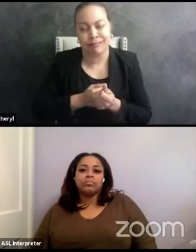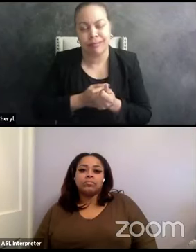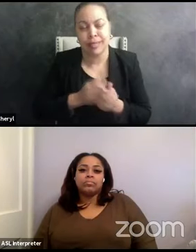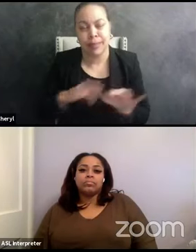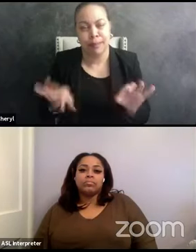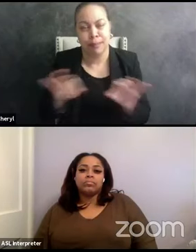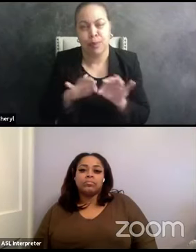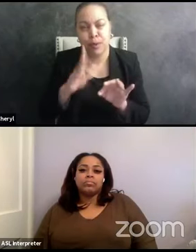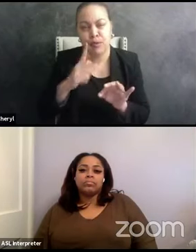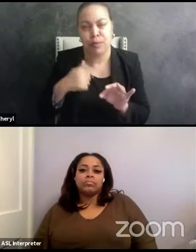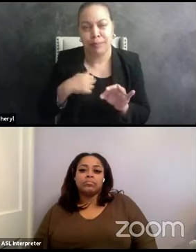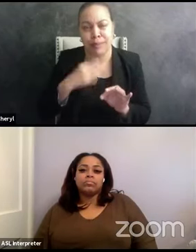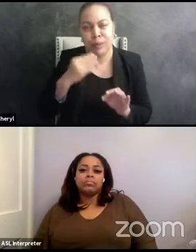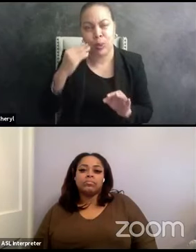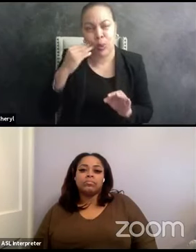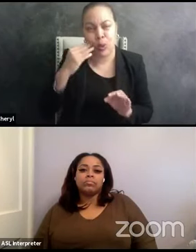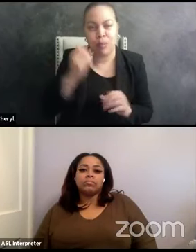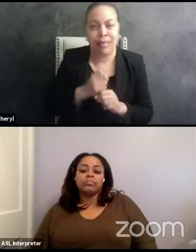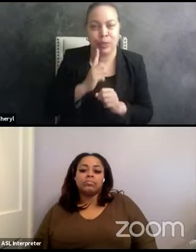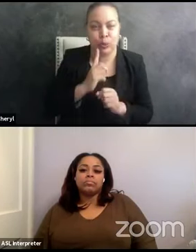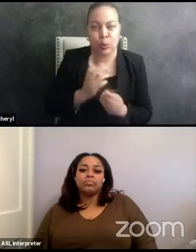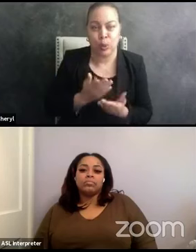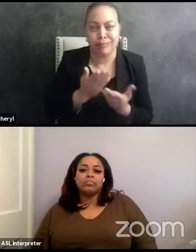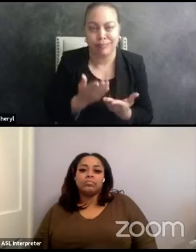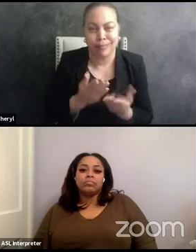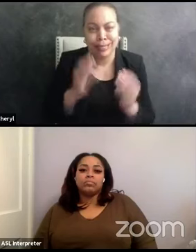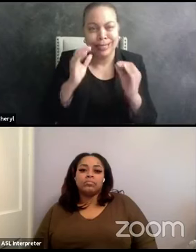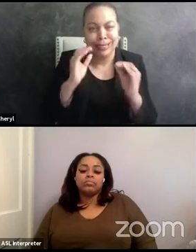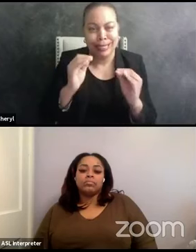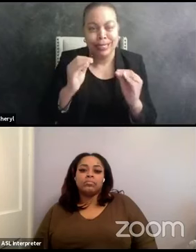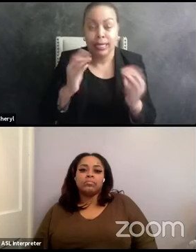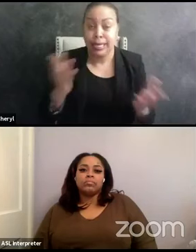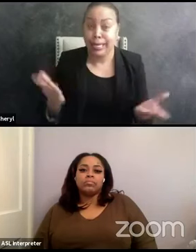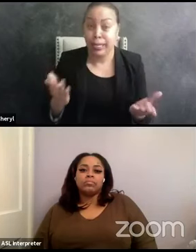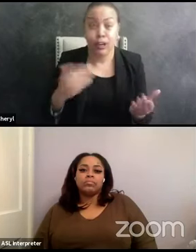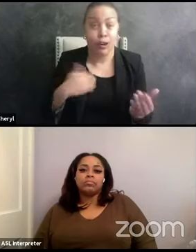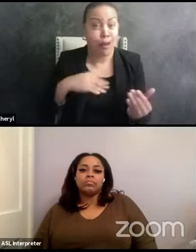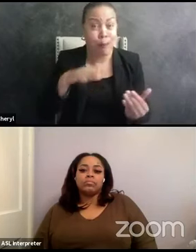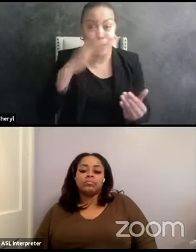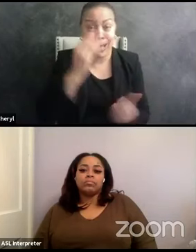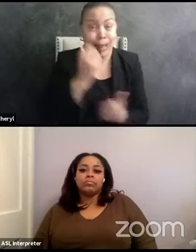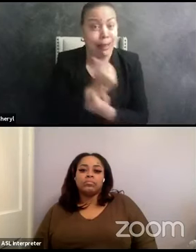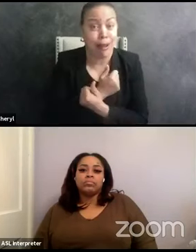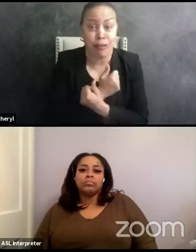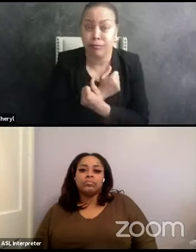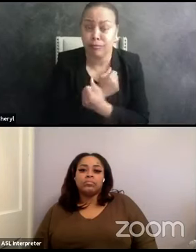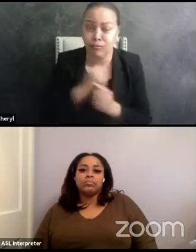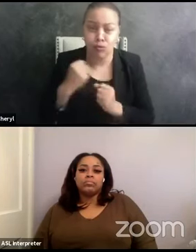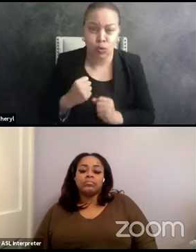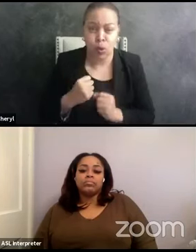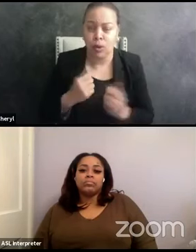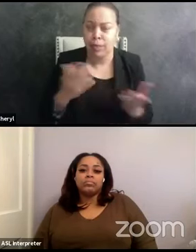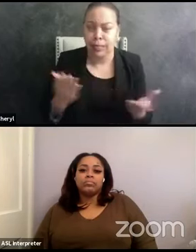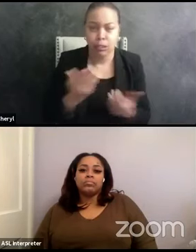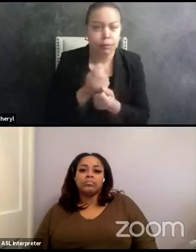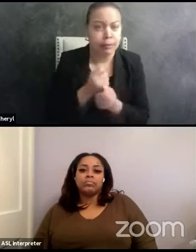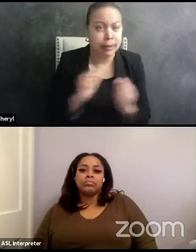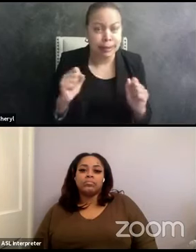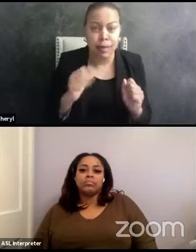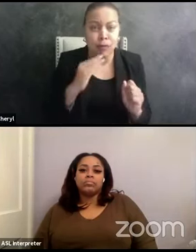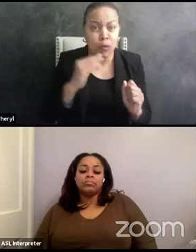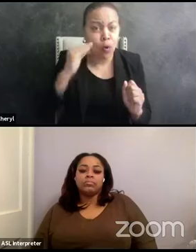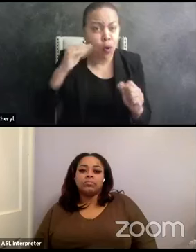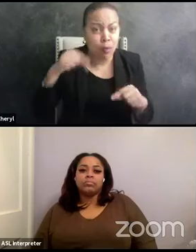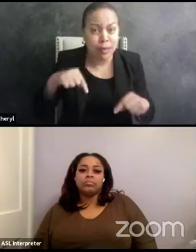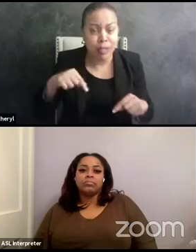me in the house to really build, like, this is a place where, we are filled with Black love. This is a place where you are safe in this home, and that